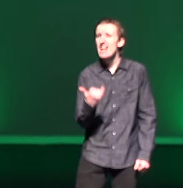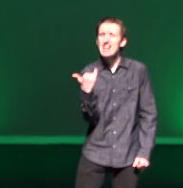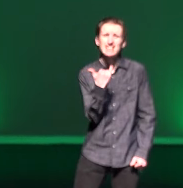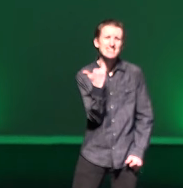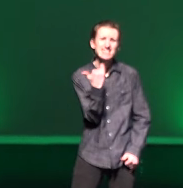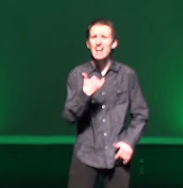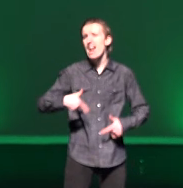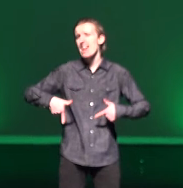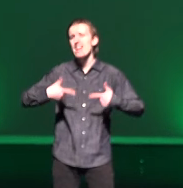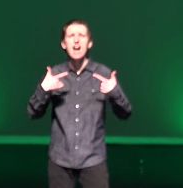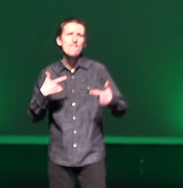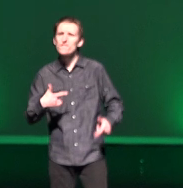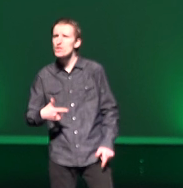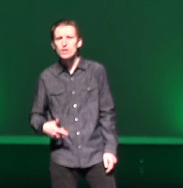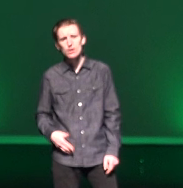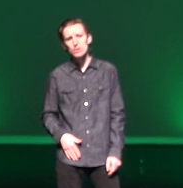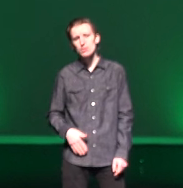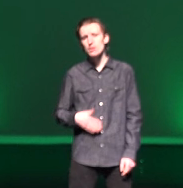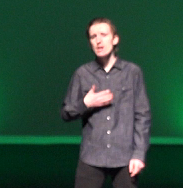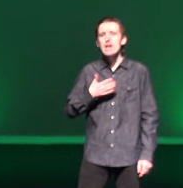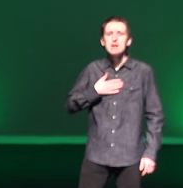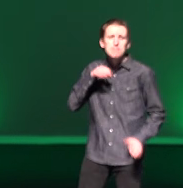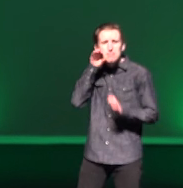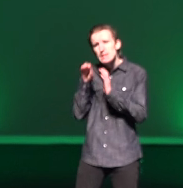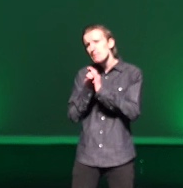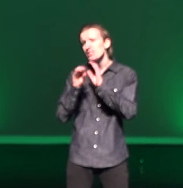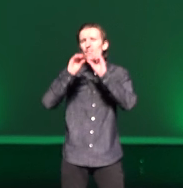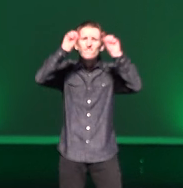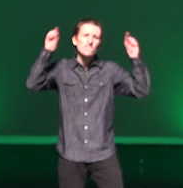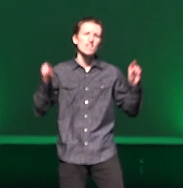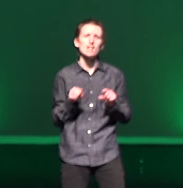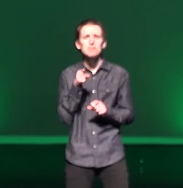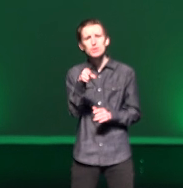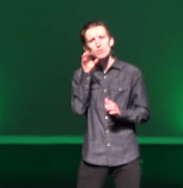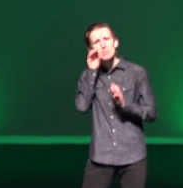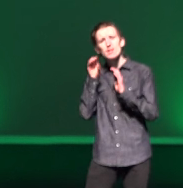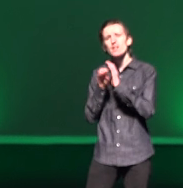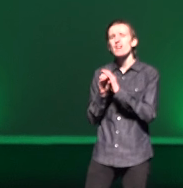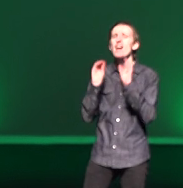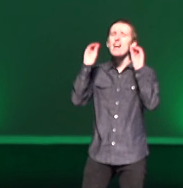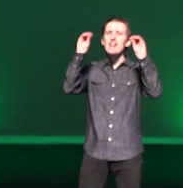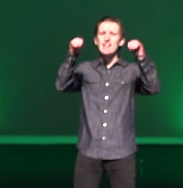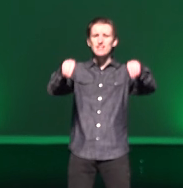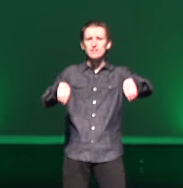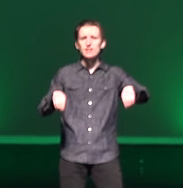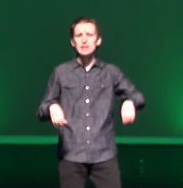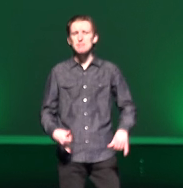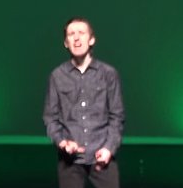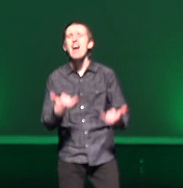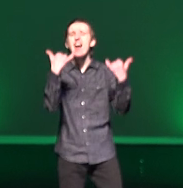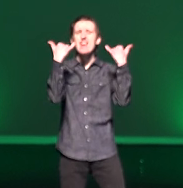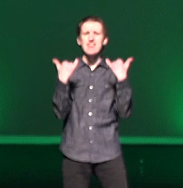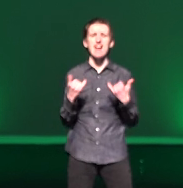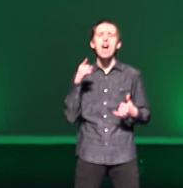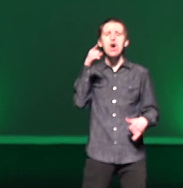Life is not the same With your pictures in my frame Now